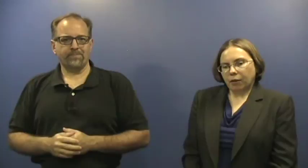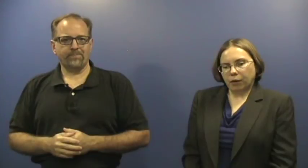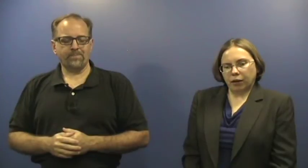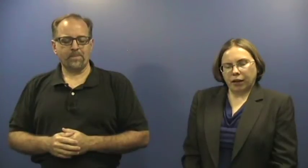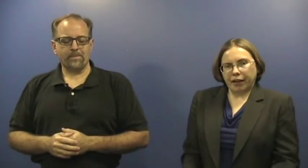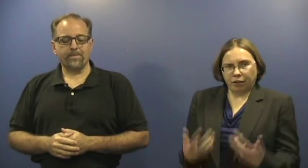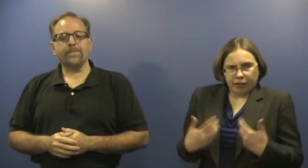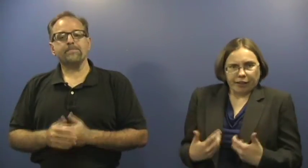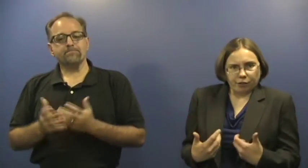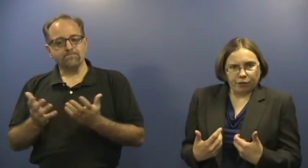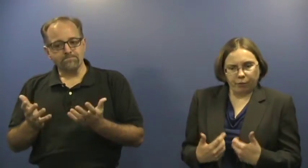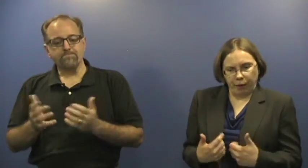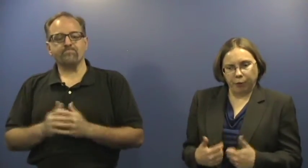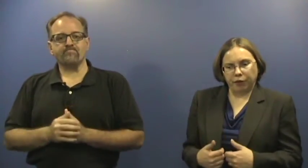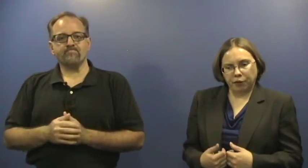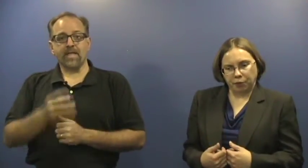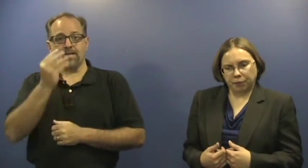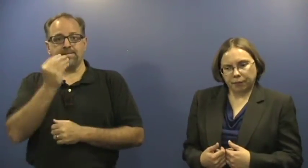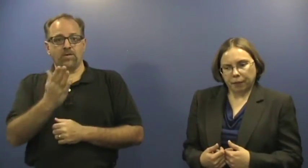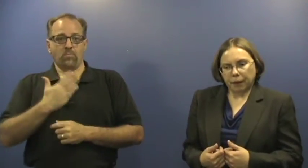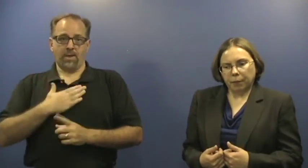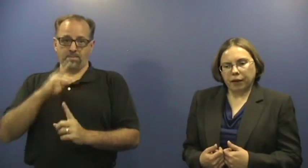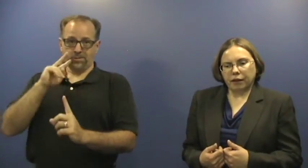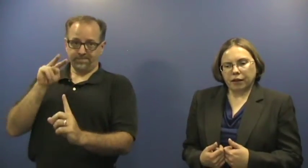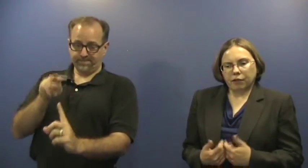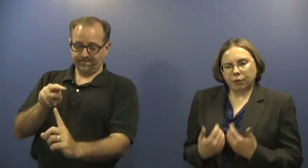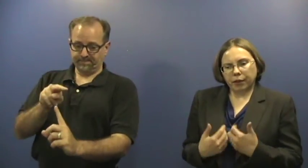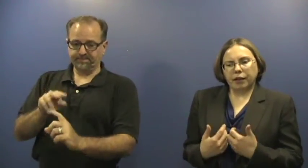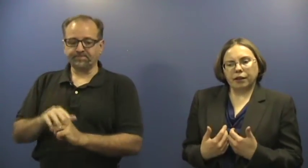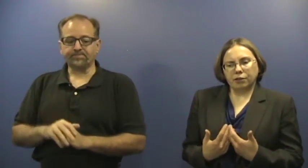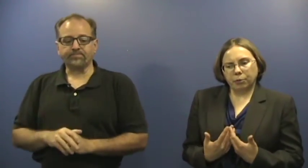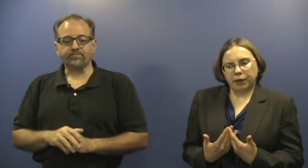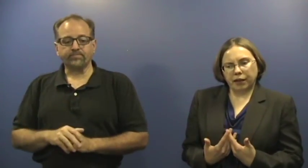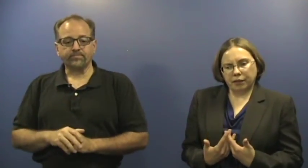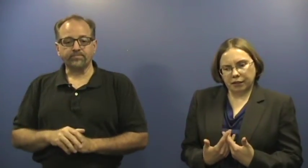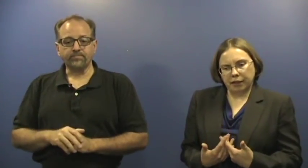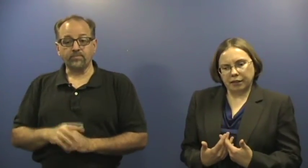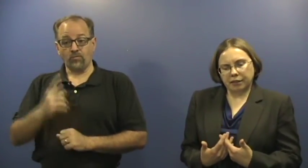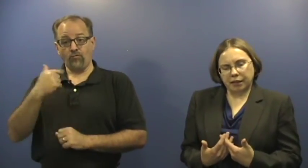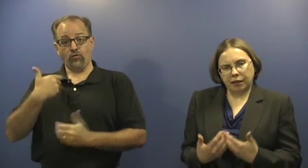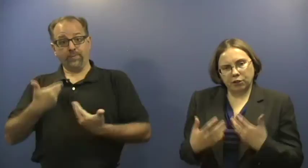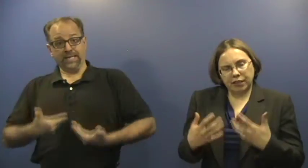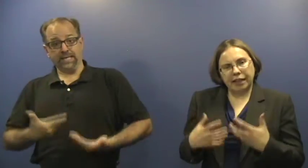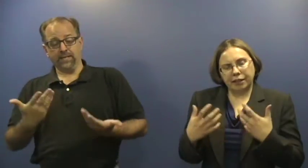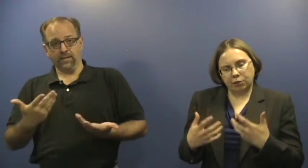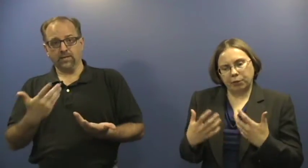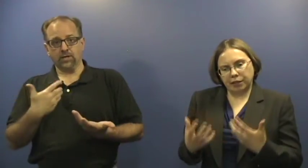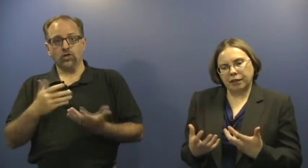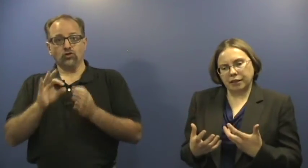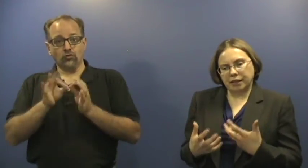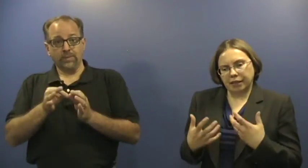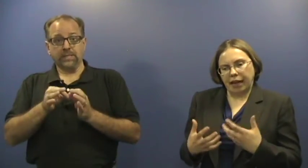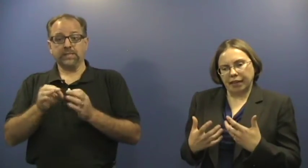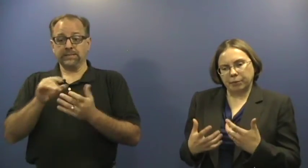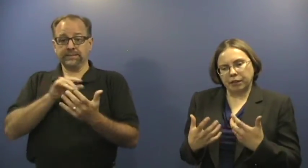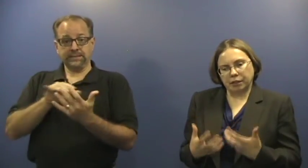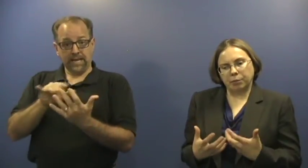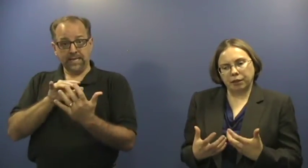Well, I can only answer from my point of view. But for me, interpreting studies and understanding interpreting studies as an academic discipline is